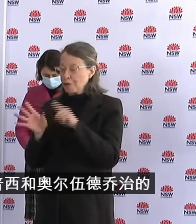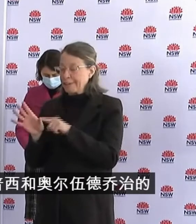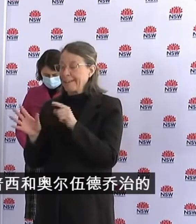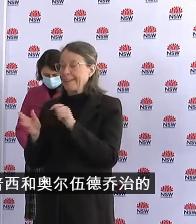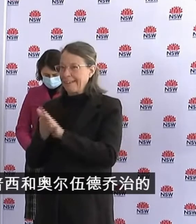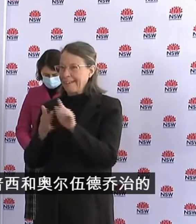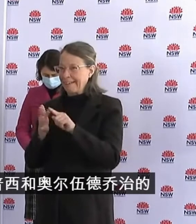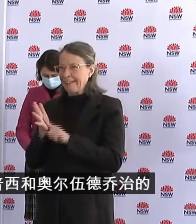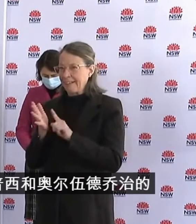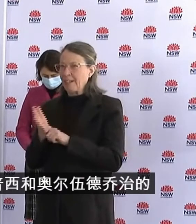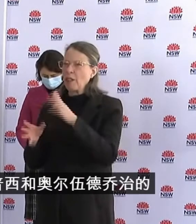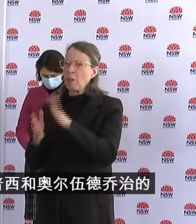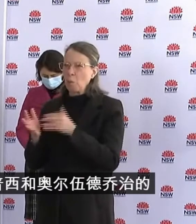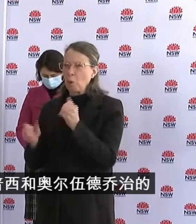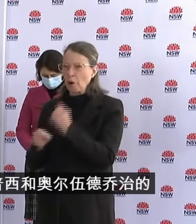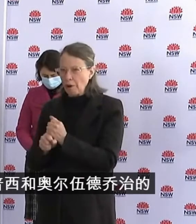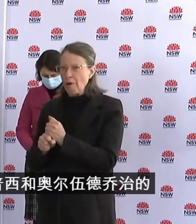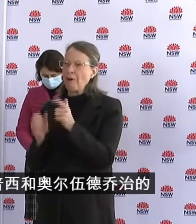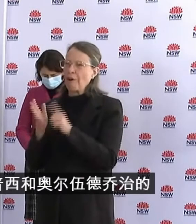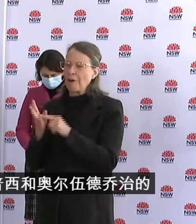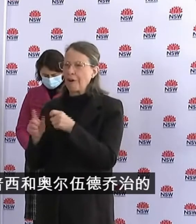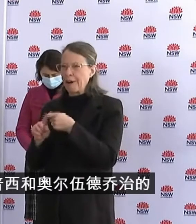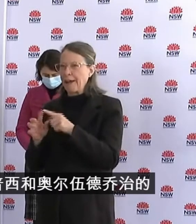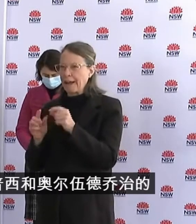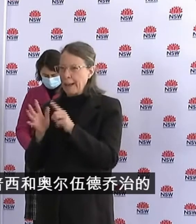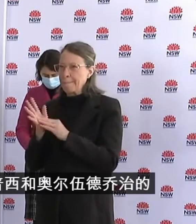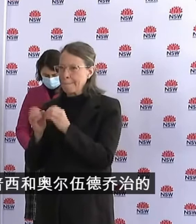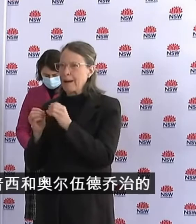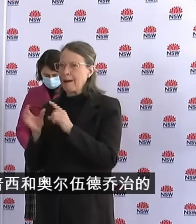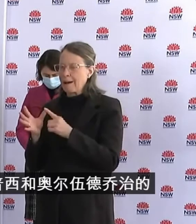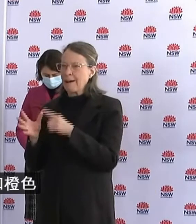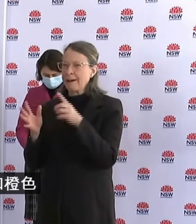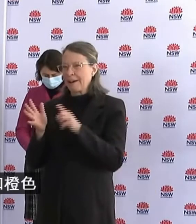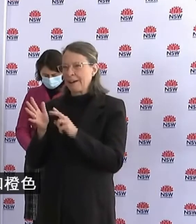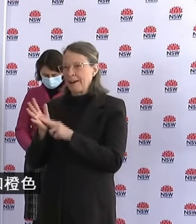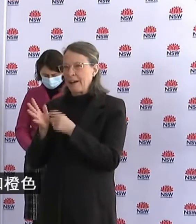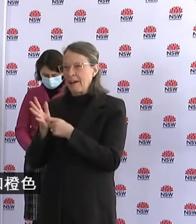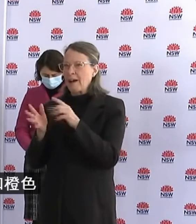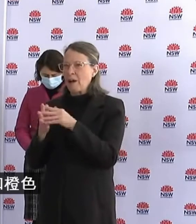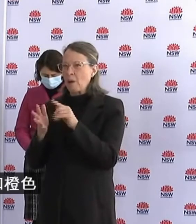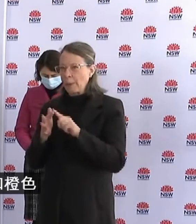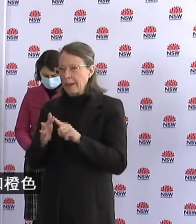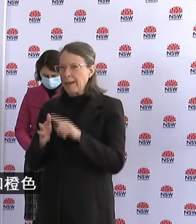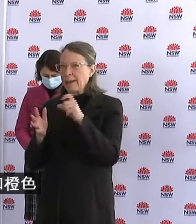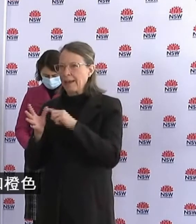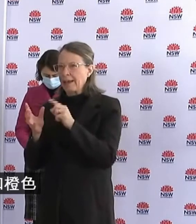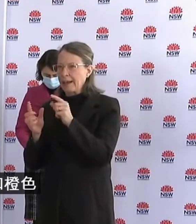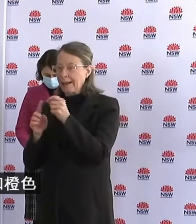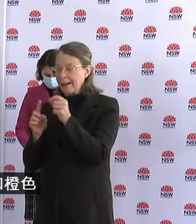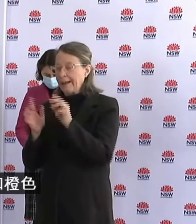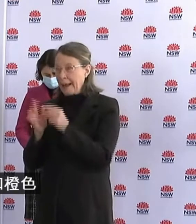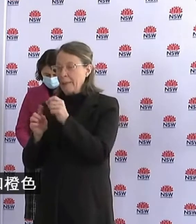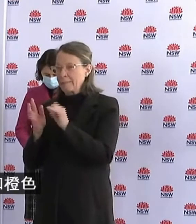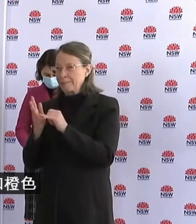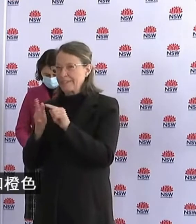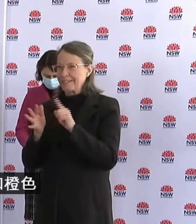Bankstown, Lakemba, Narwee, Campsie and Elwood, Georges River, Bayside, Sutherland,